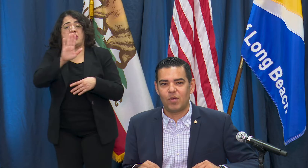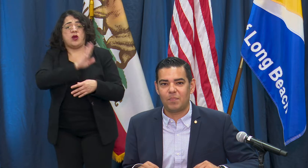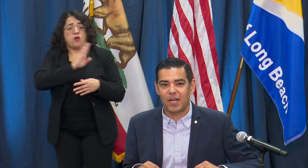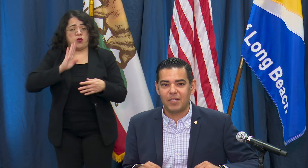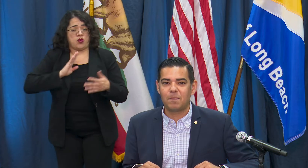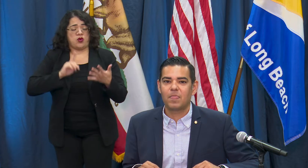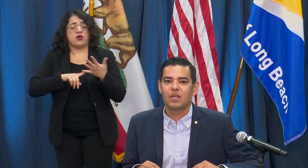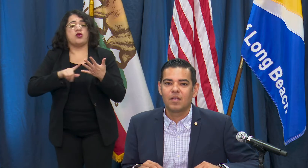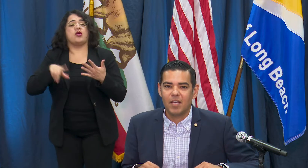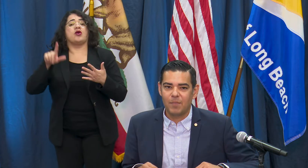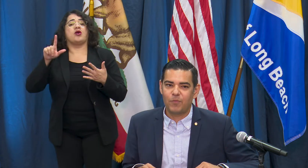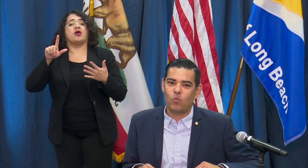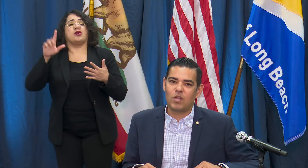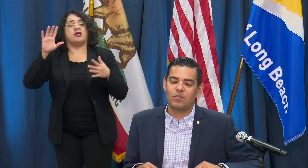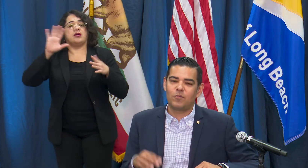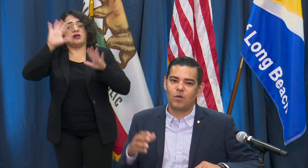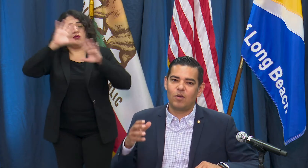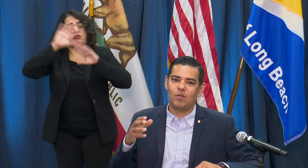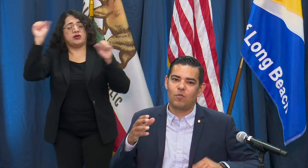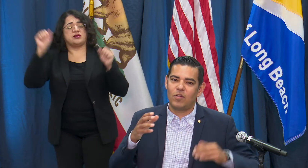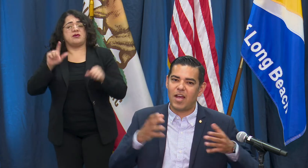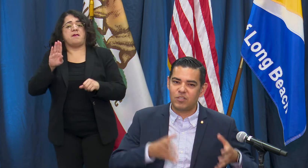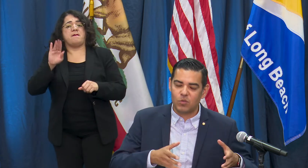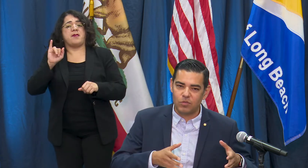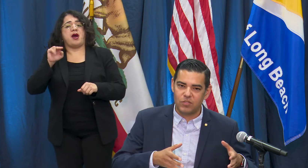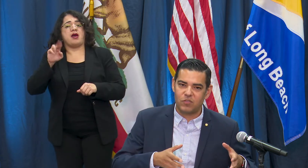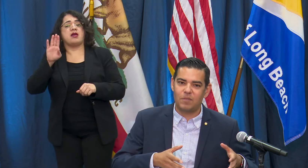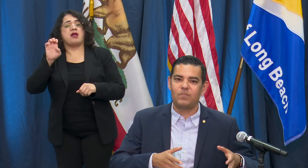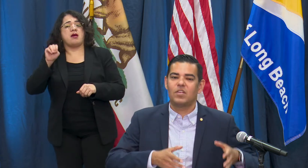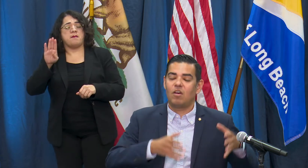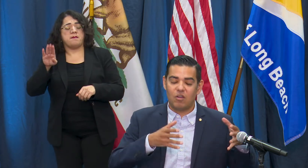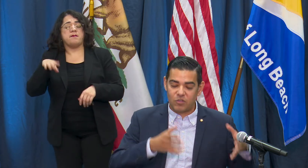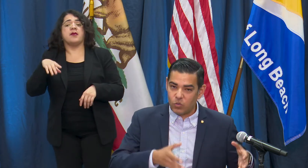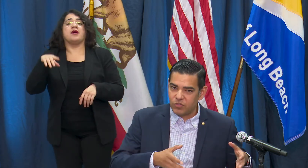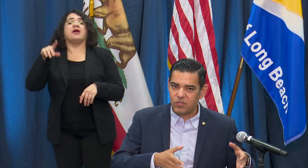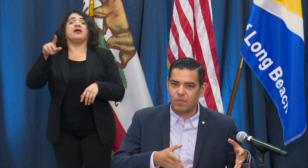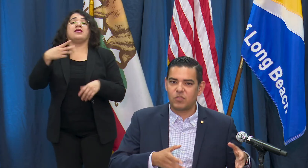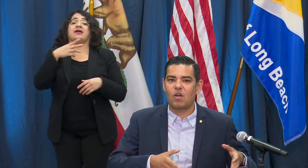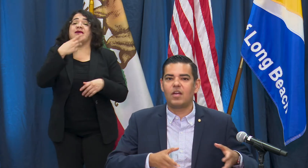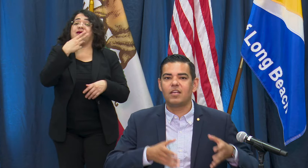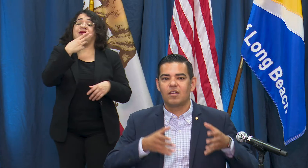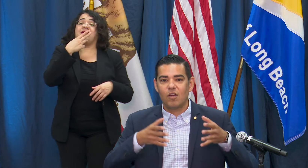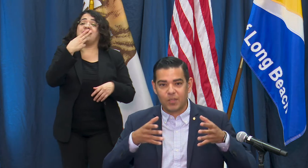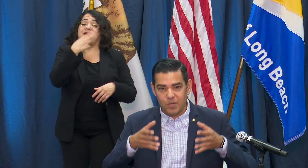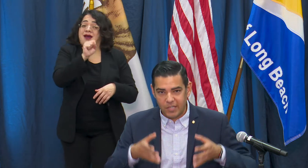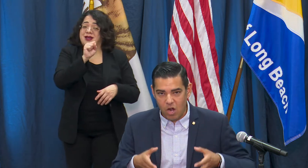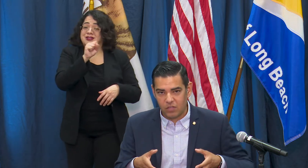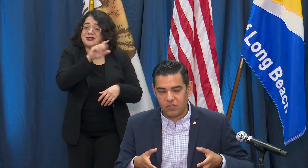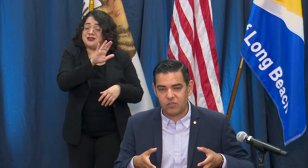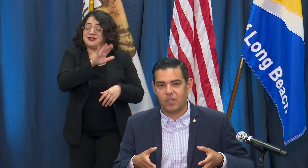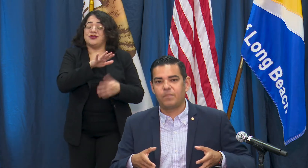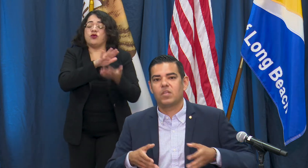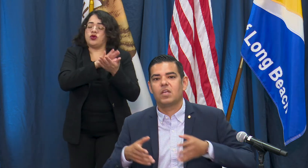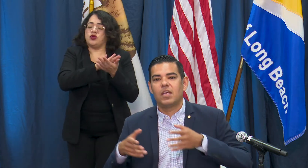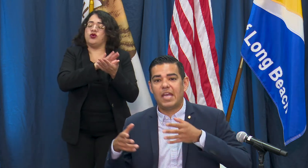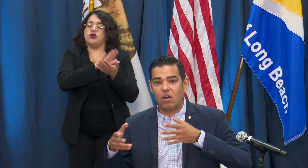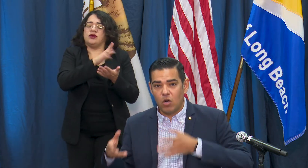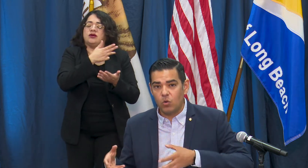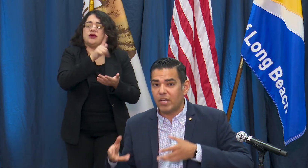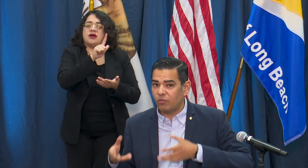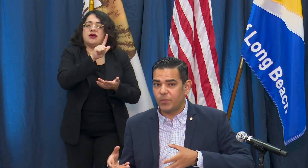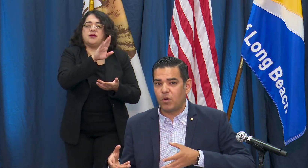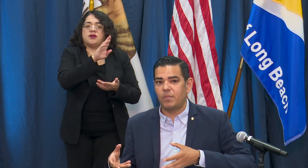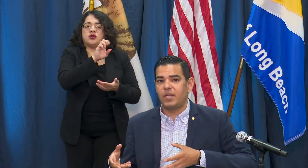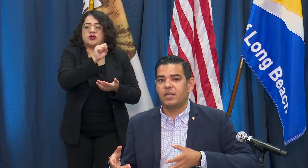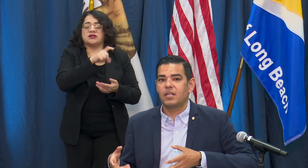president, Luann Bynum. If it wasn't for the high school system, our school system, our community college system, and our